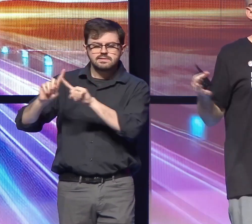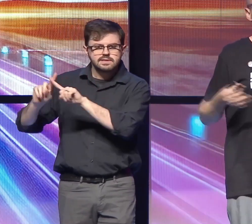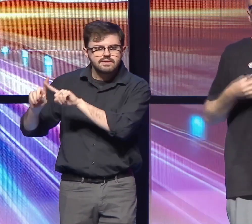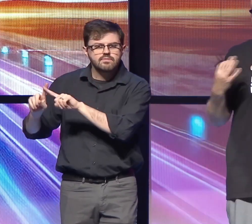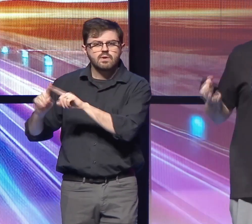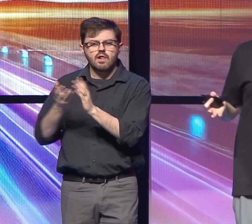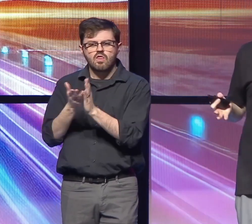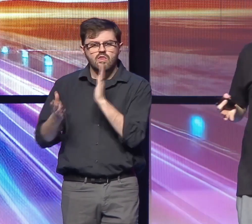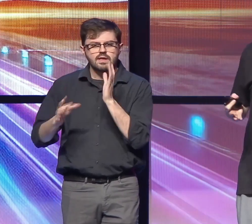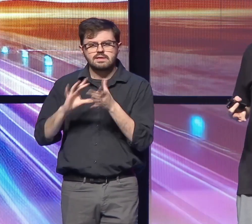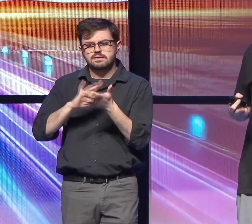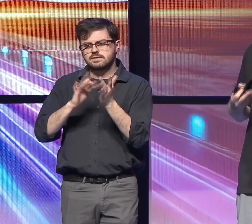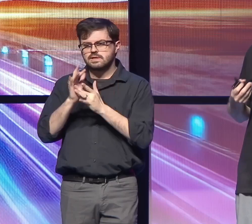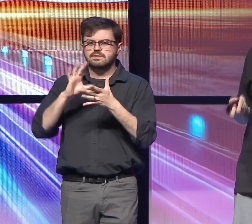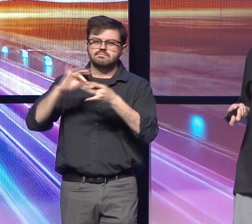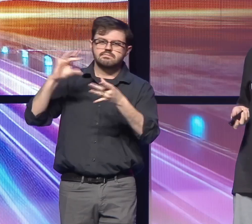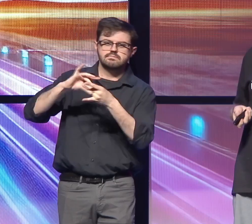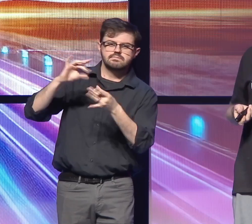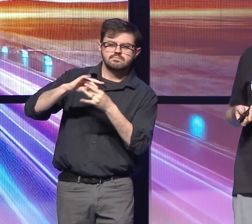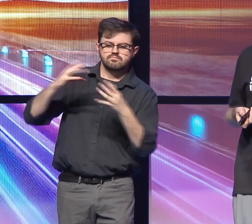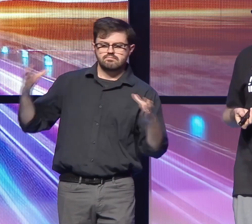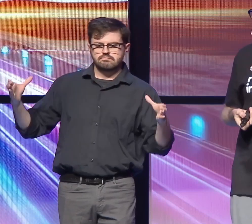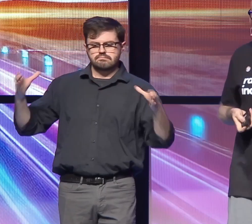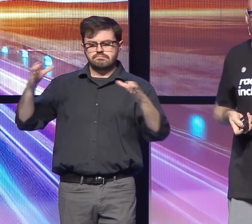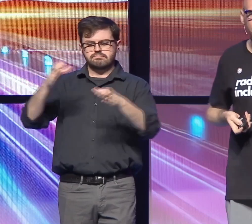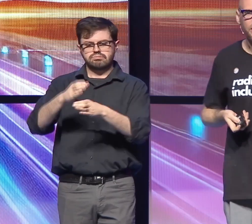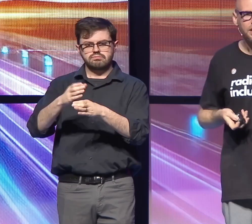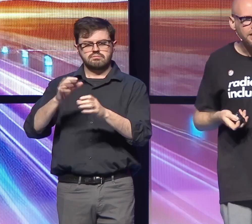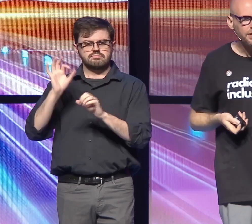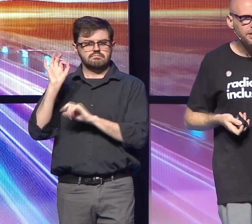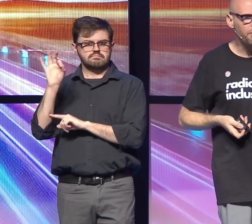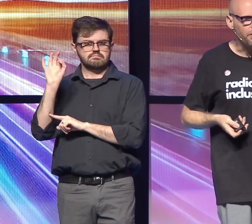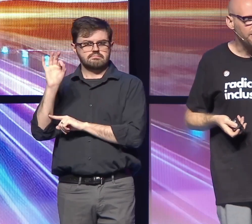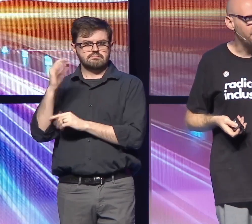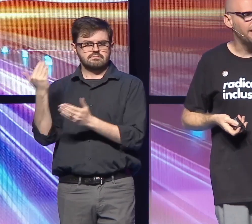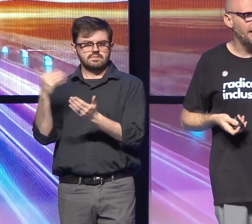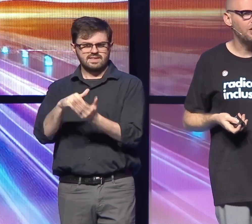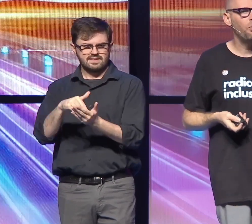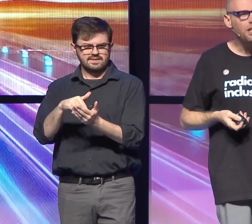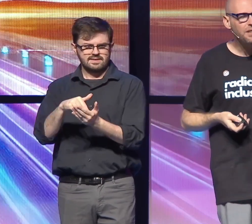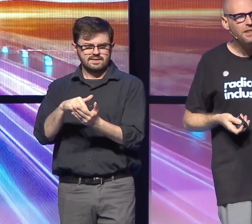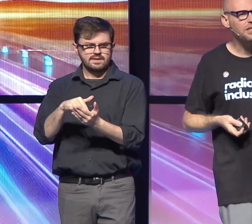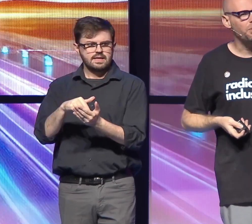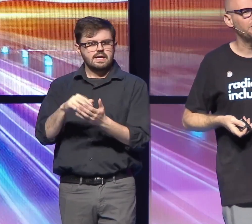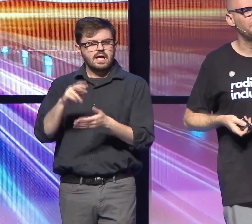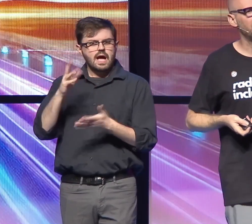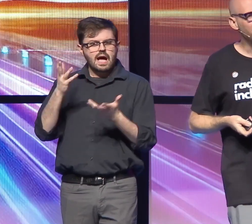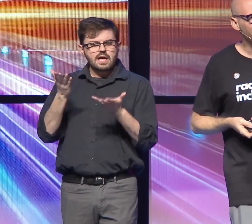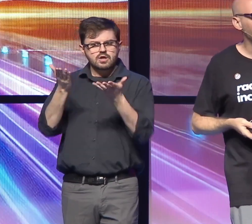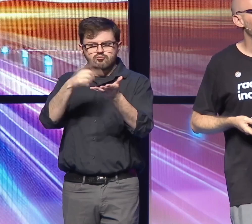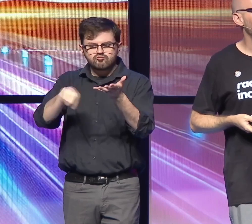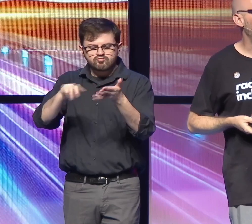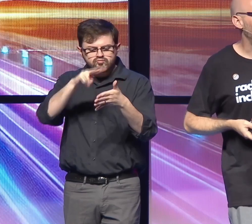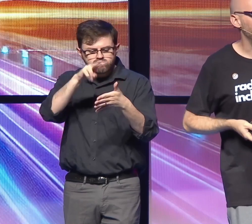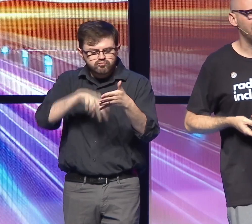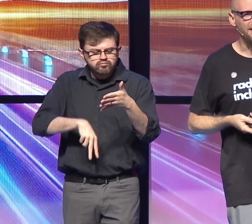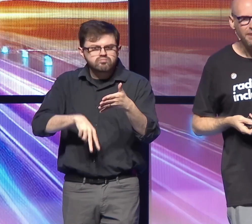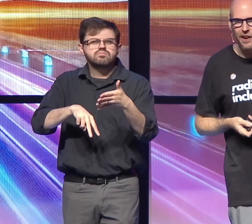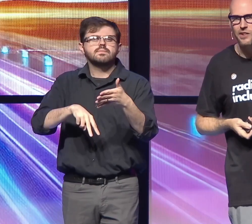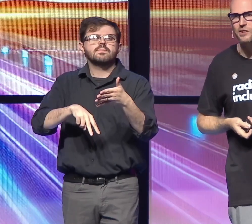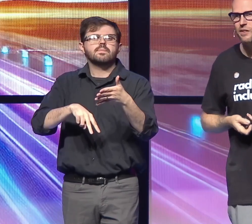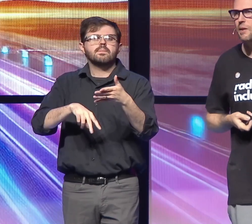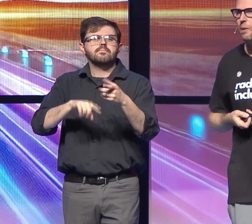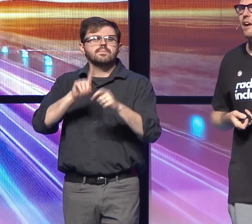just encourage you to read that and ask yourself, which of these words are still subversive in nature? Which of these words are still challenging